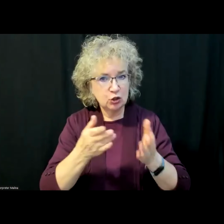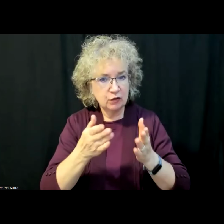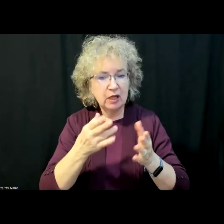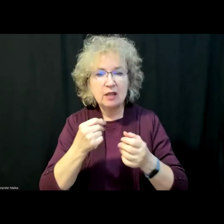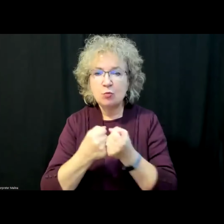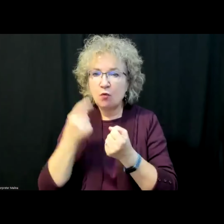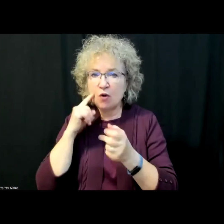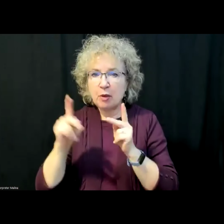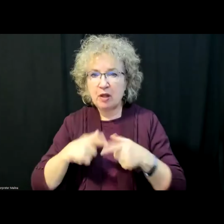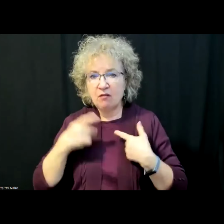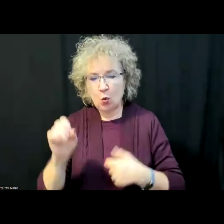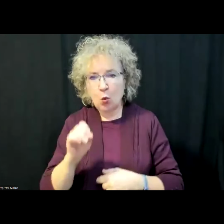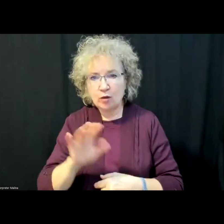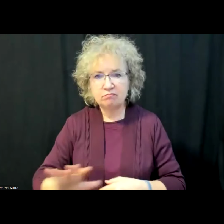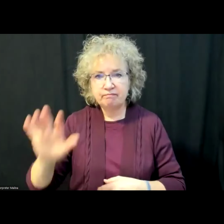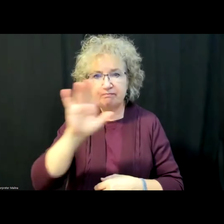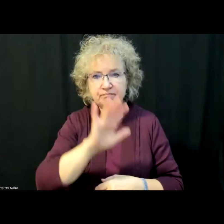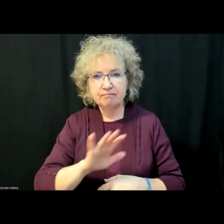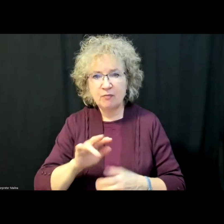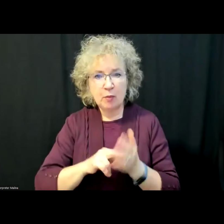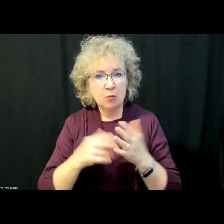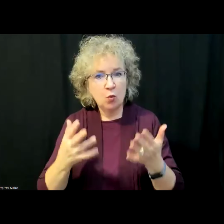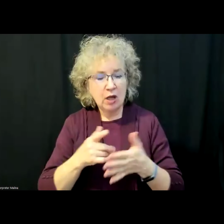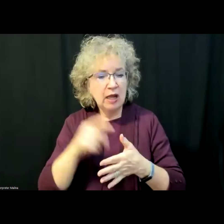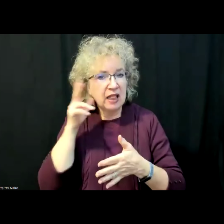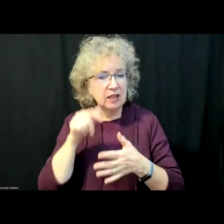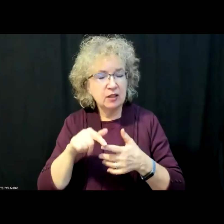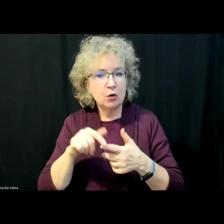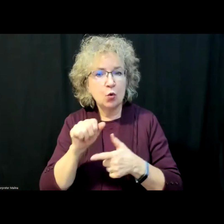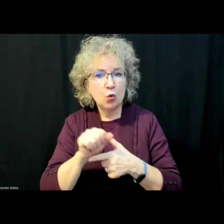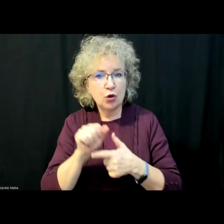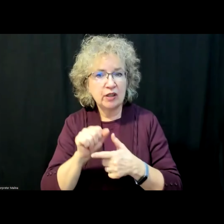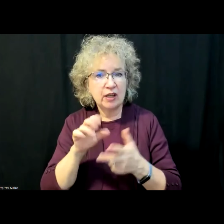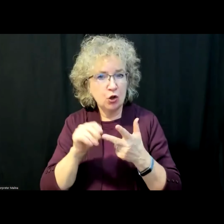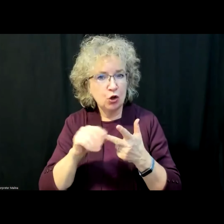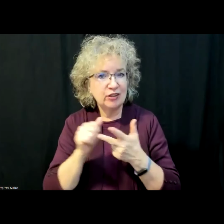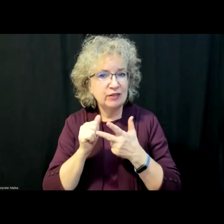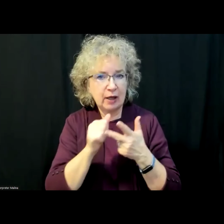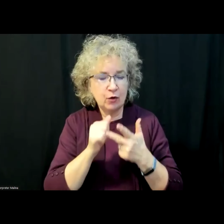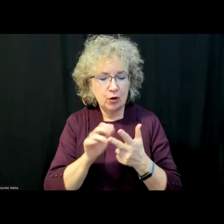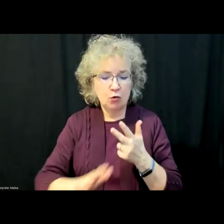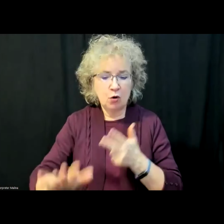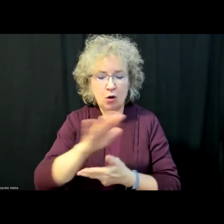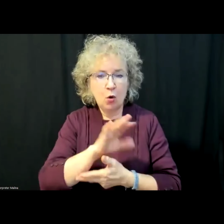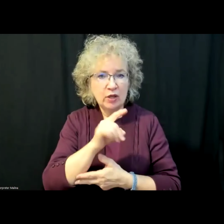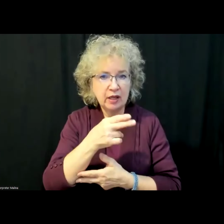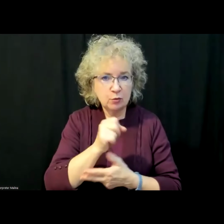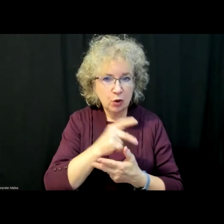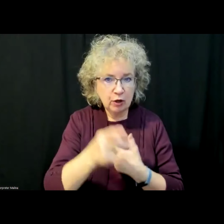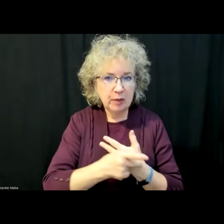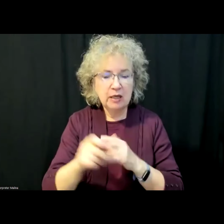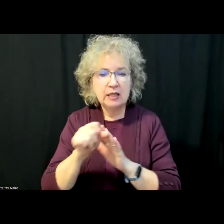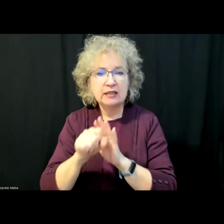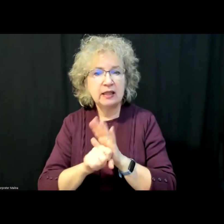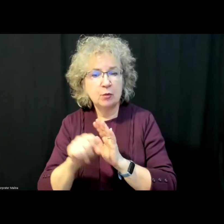in Oregon. This means listening, learning, and working together across the ODHS programs, state agencies, with the nine tribes